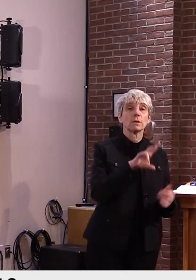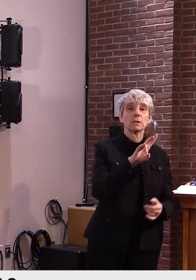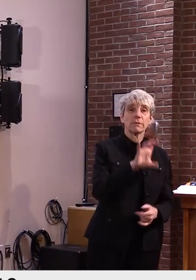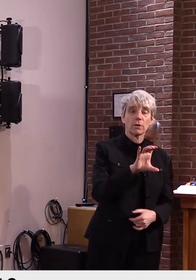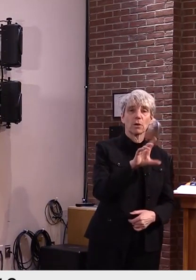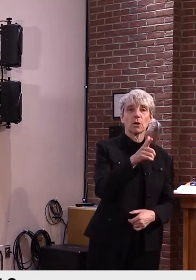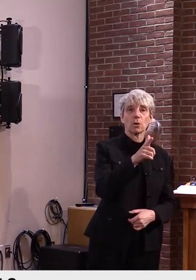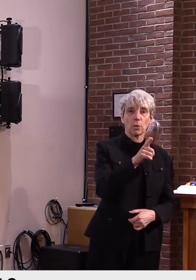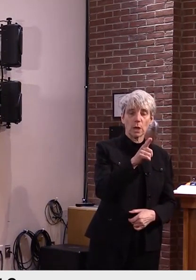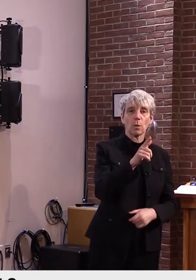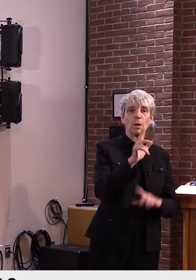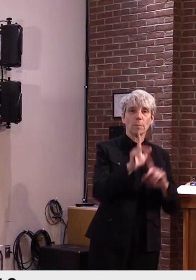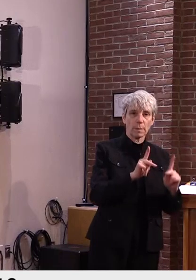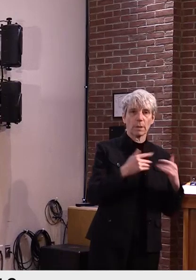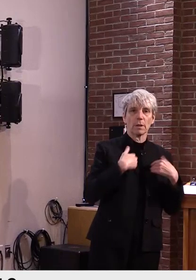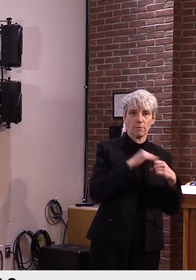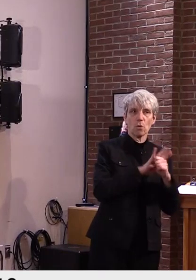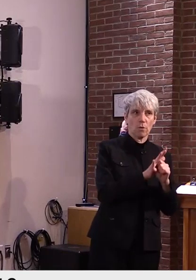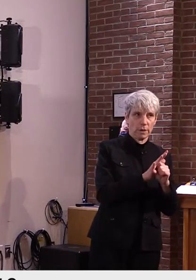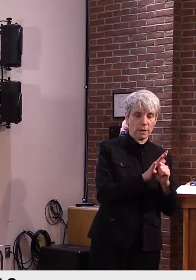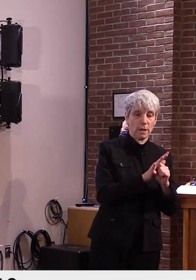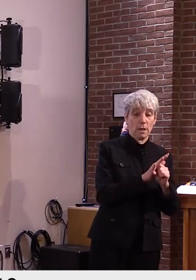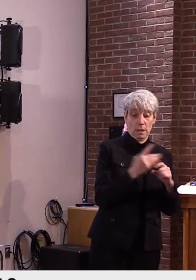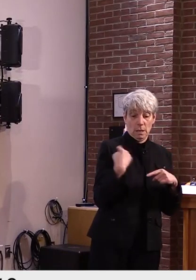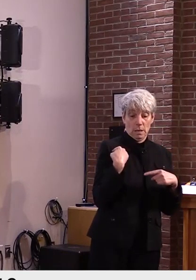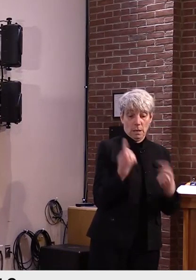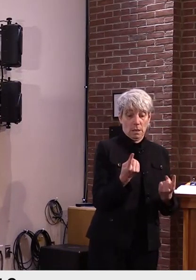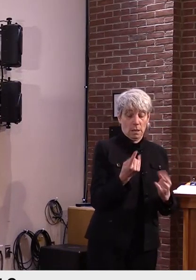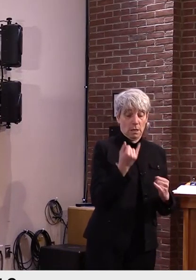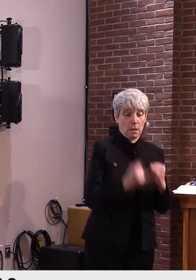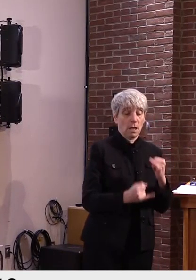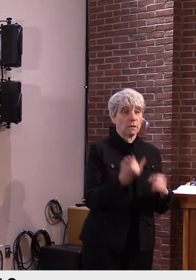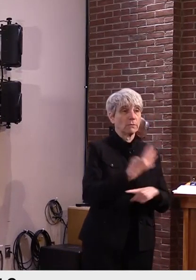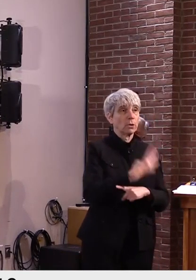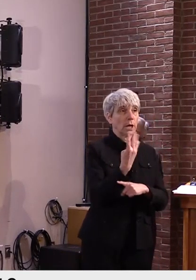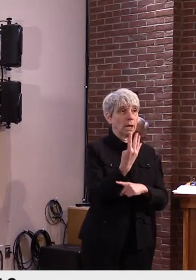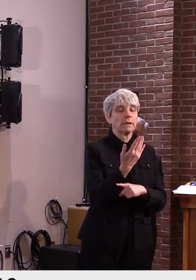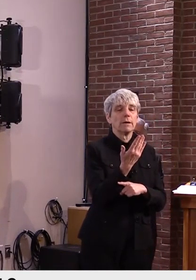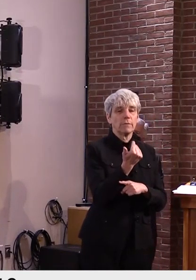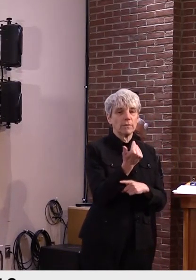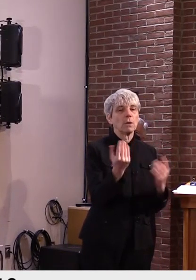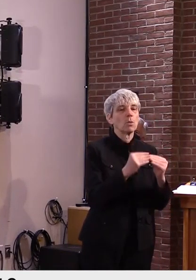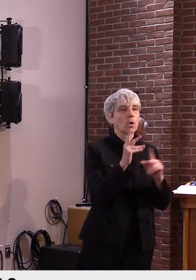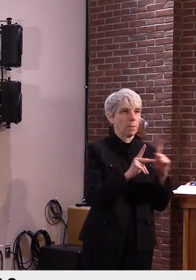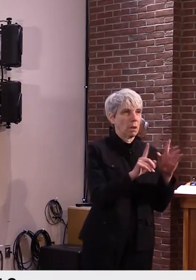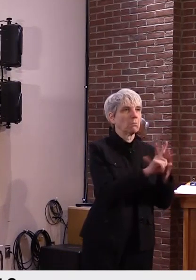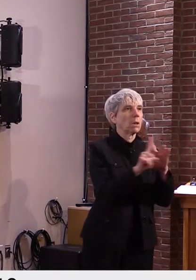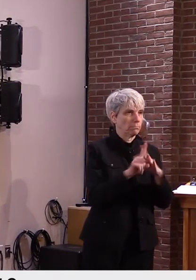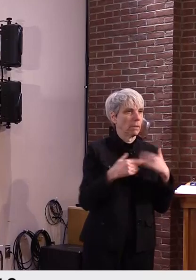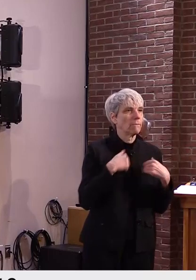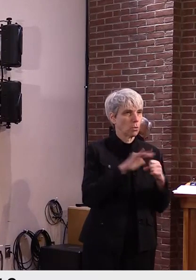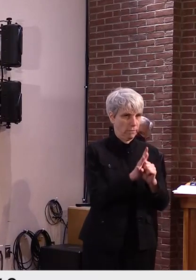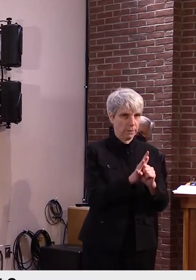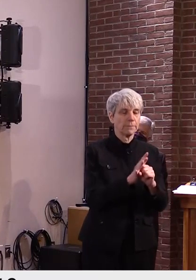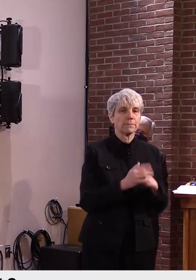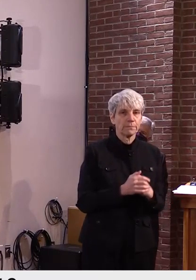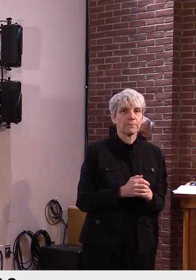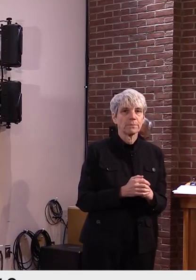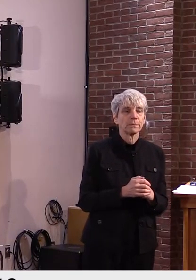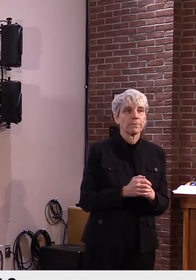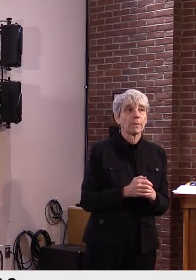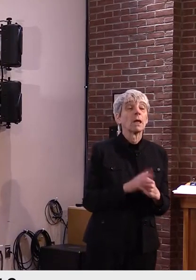1,721 cases, having recorded only 15 cases in the past 4 days. While our nation